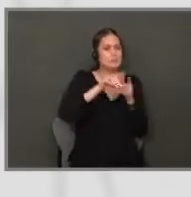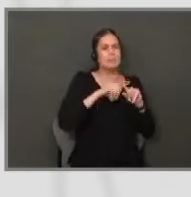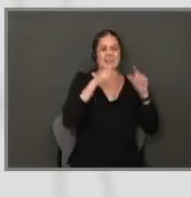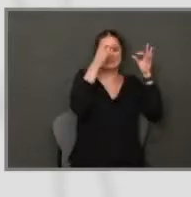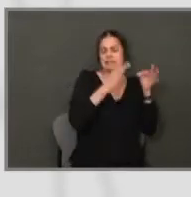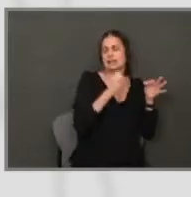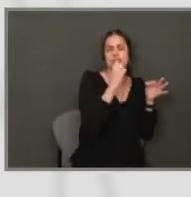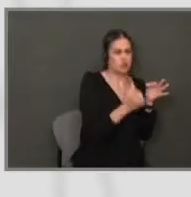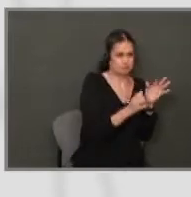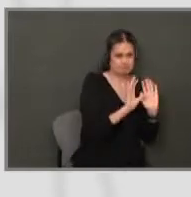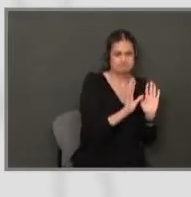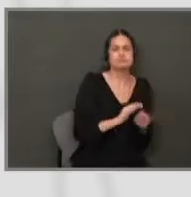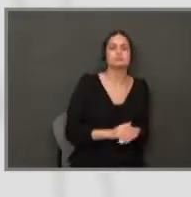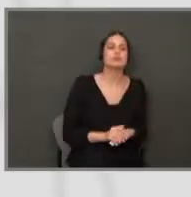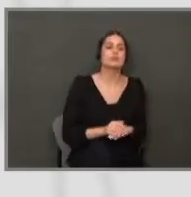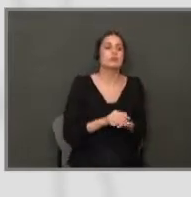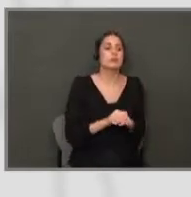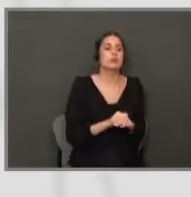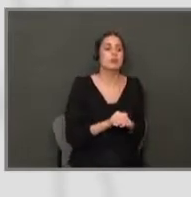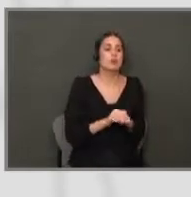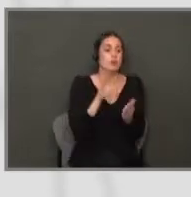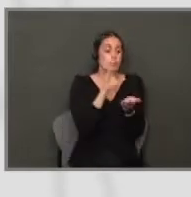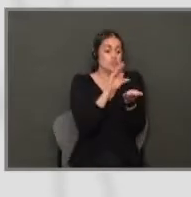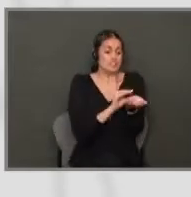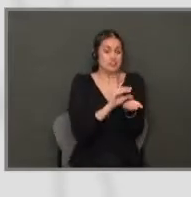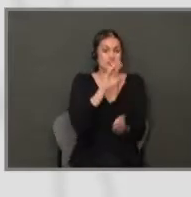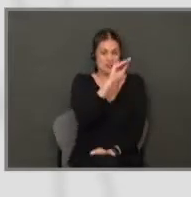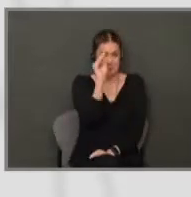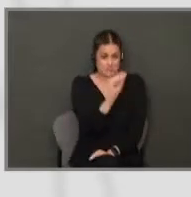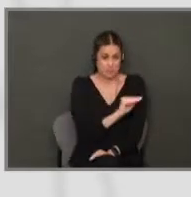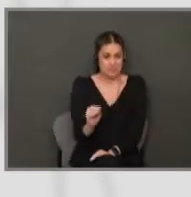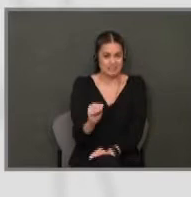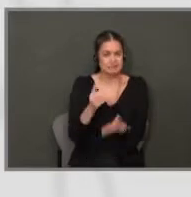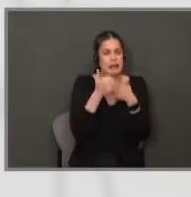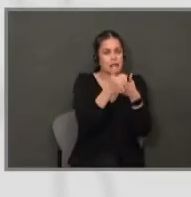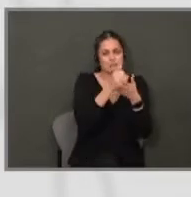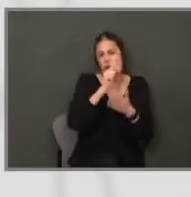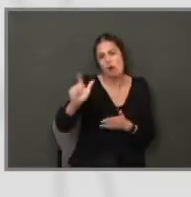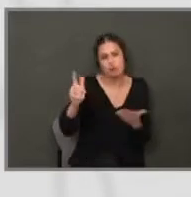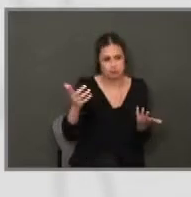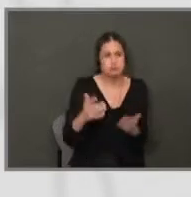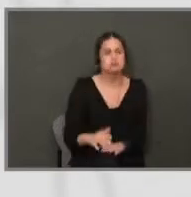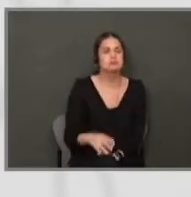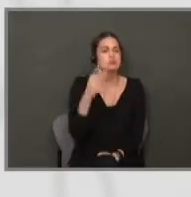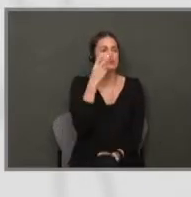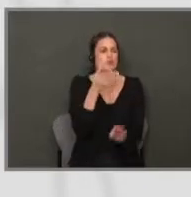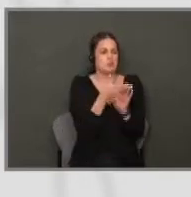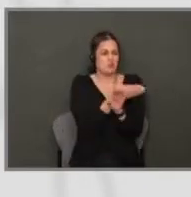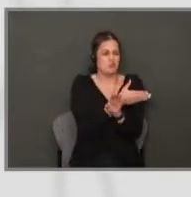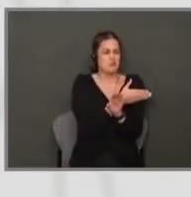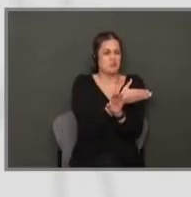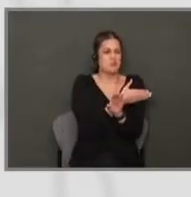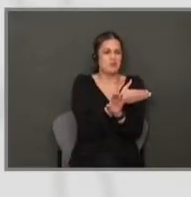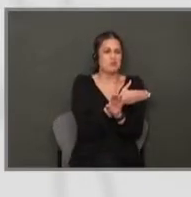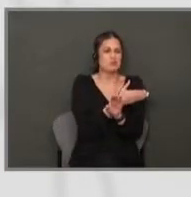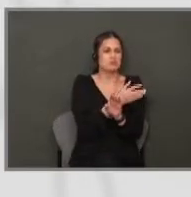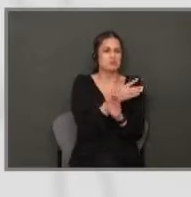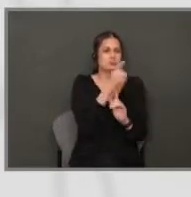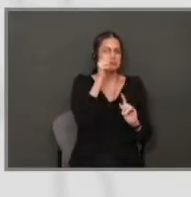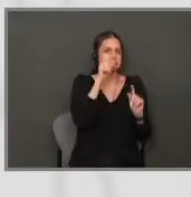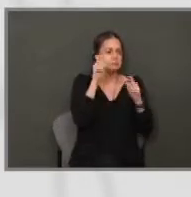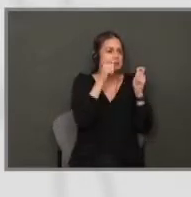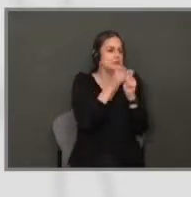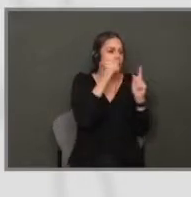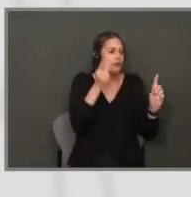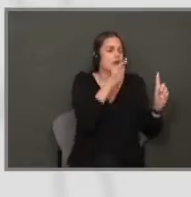to under the strategy that the reduction in the rate benefits everybody. You saw on the previous slide, there was a target to those